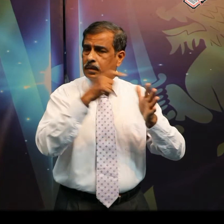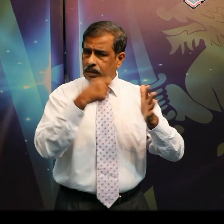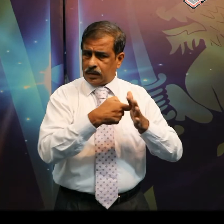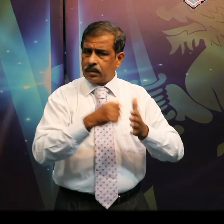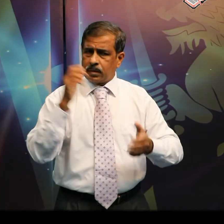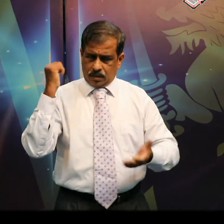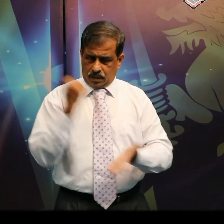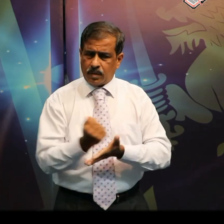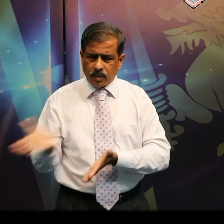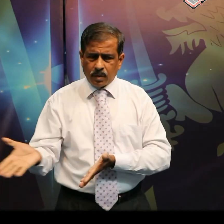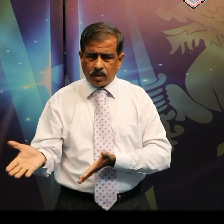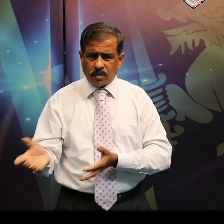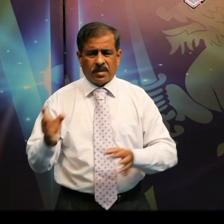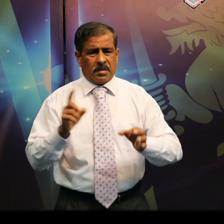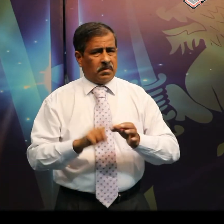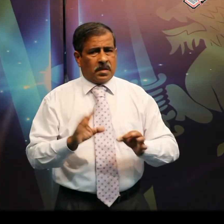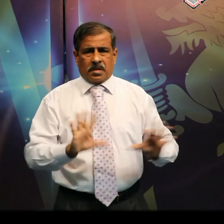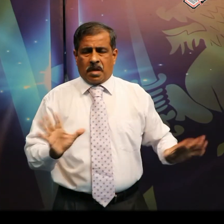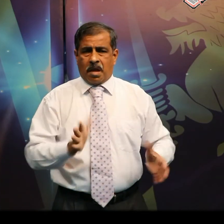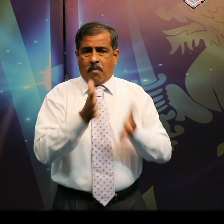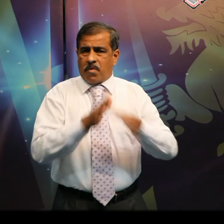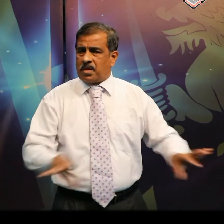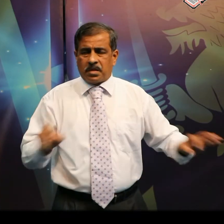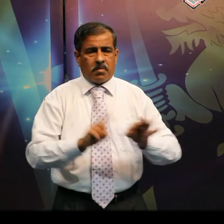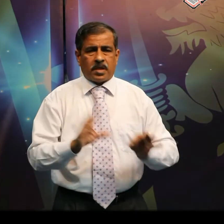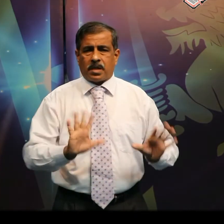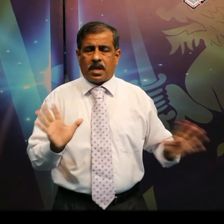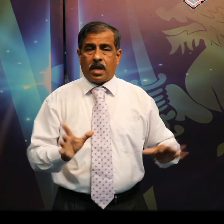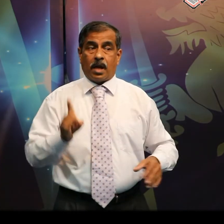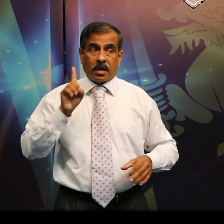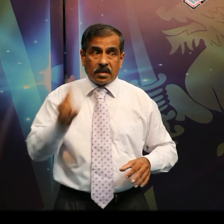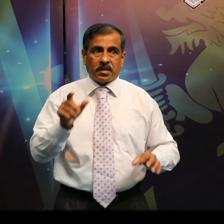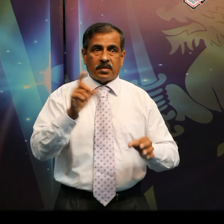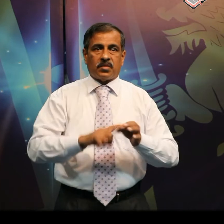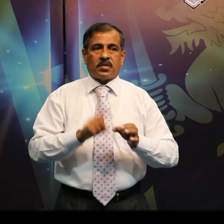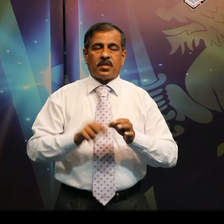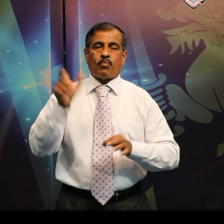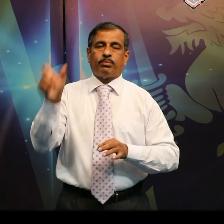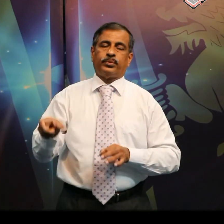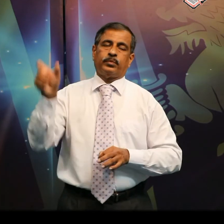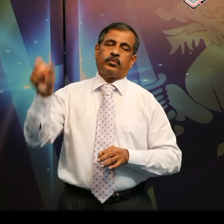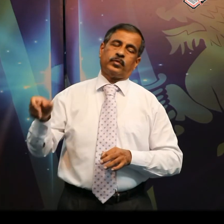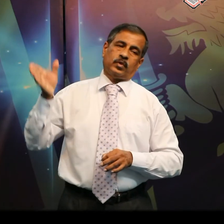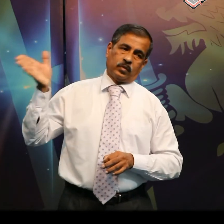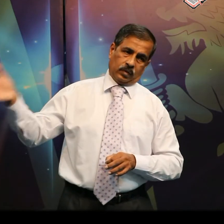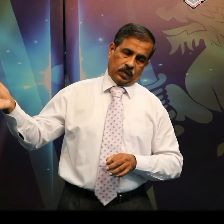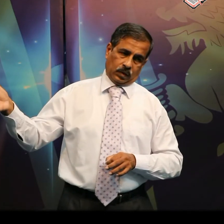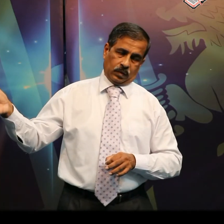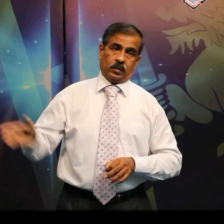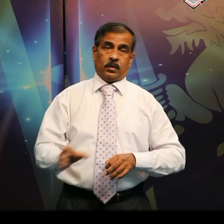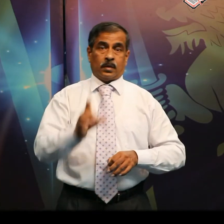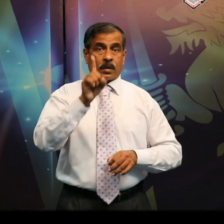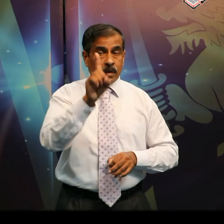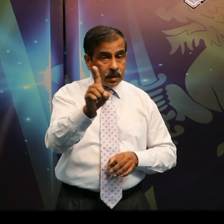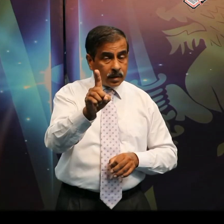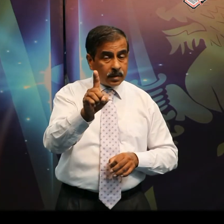a translation project, every team member has to learn when and what to compromise. Compromise does not mean